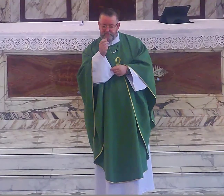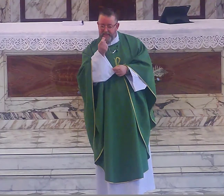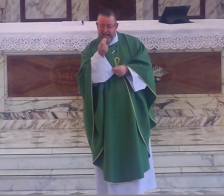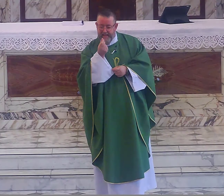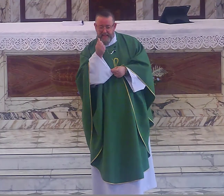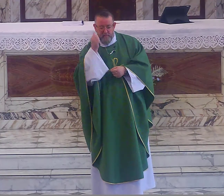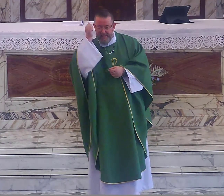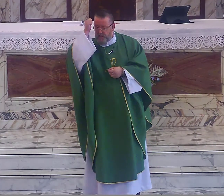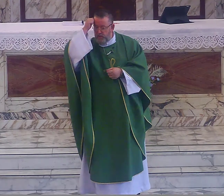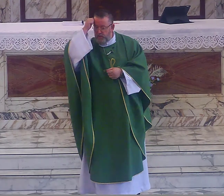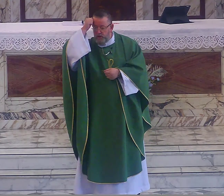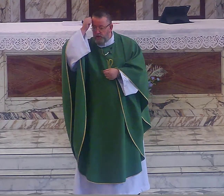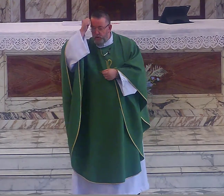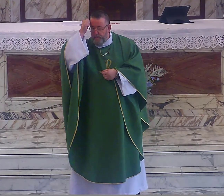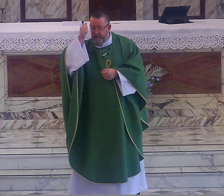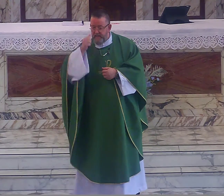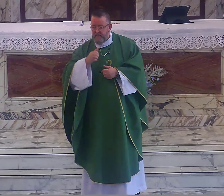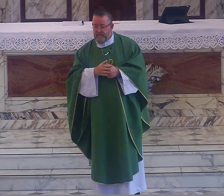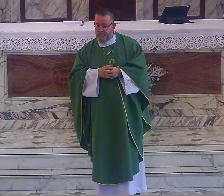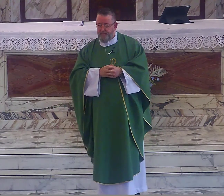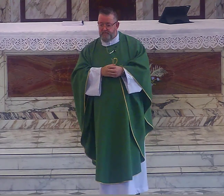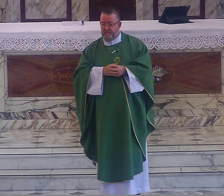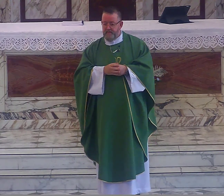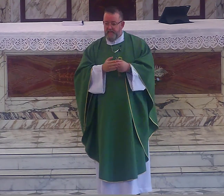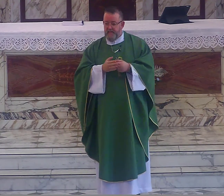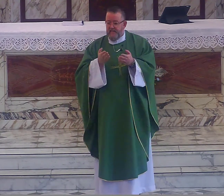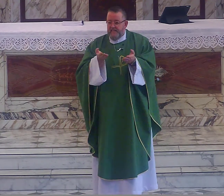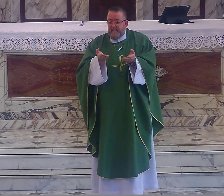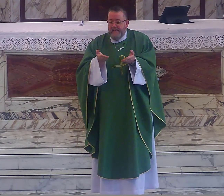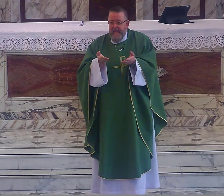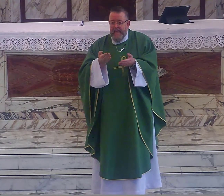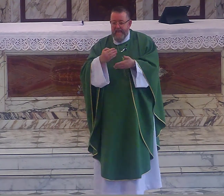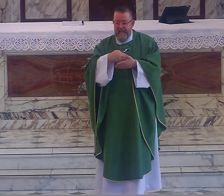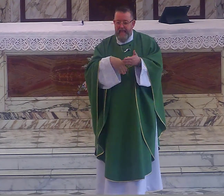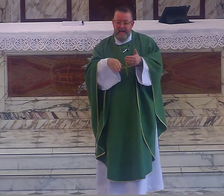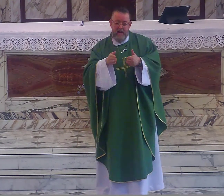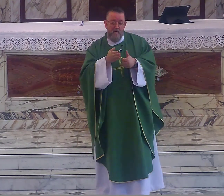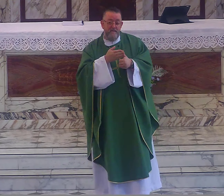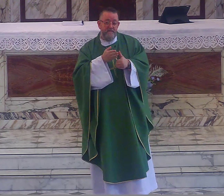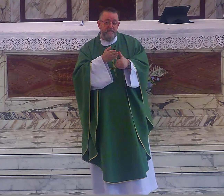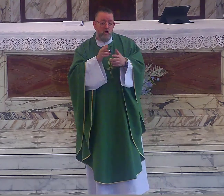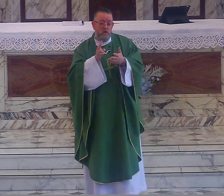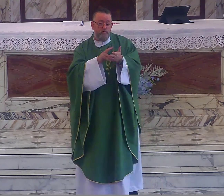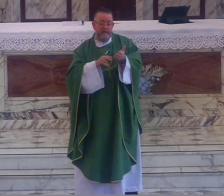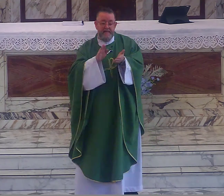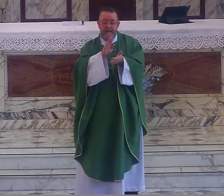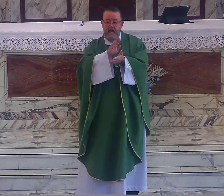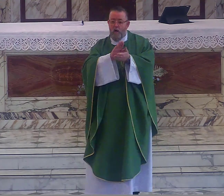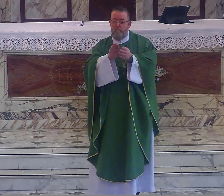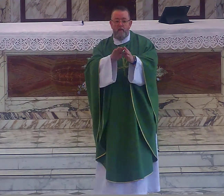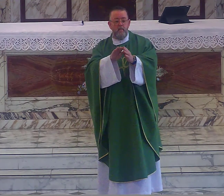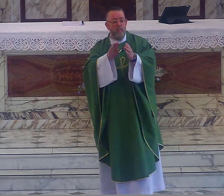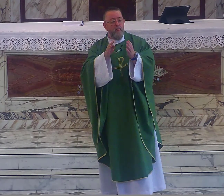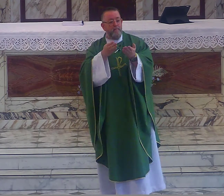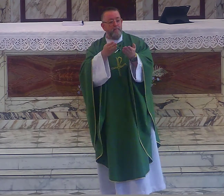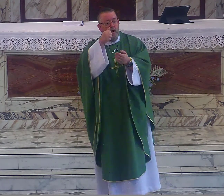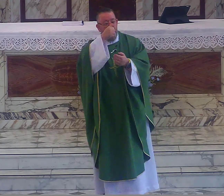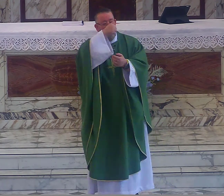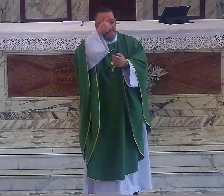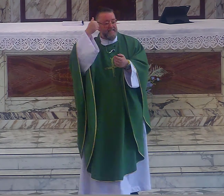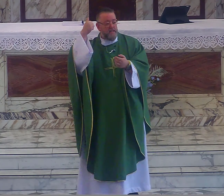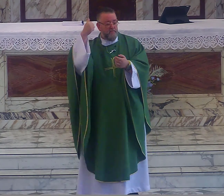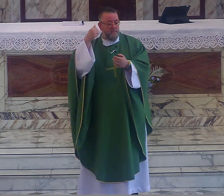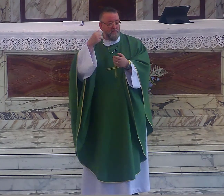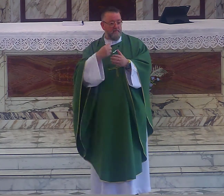look a little bit stupid. Today, in our first reading from the Book